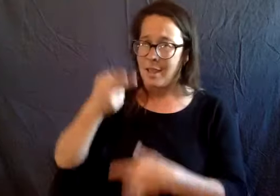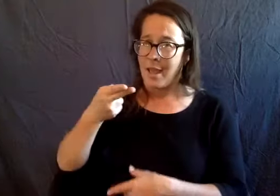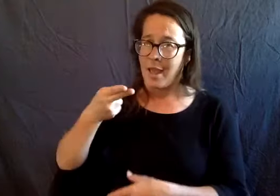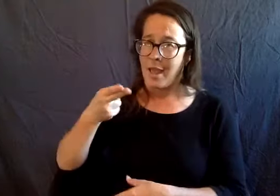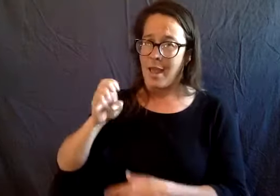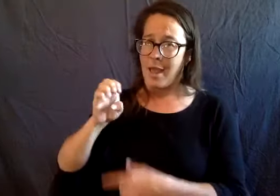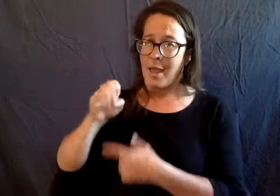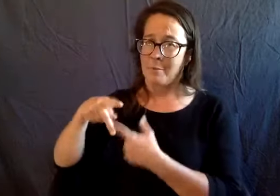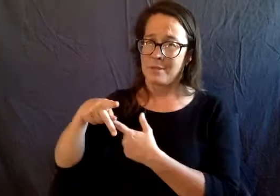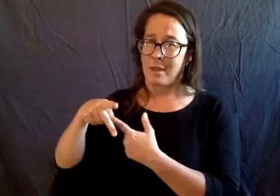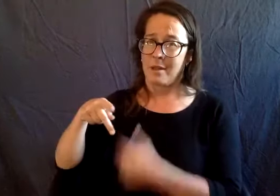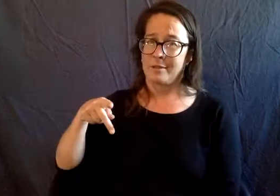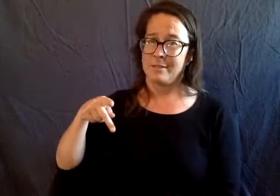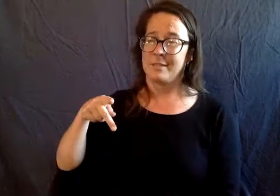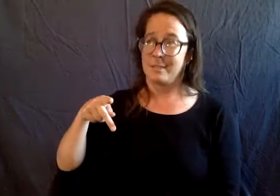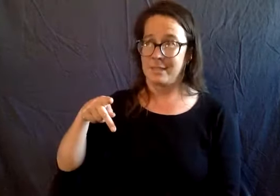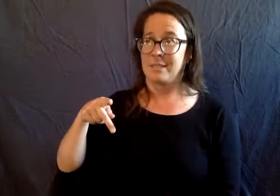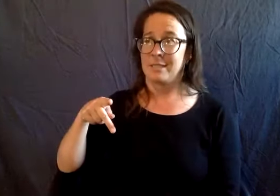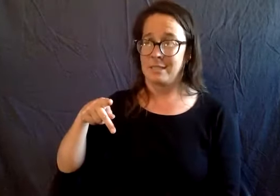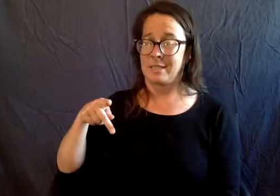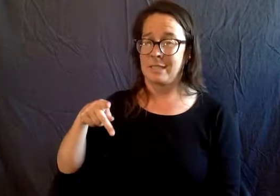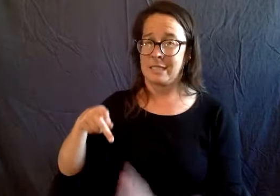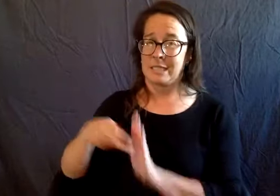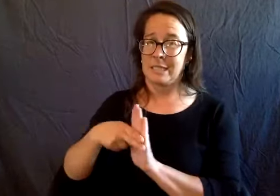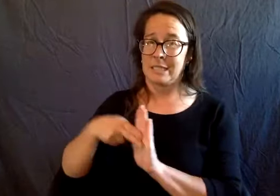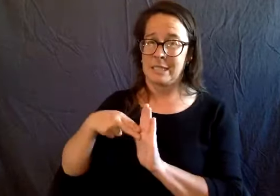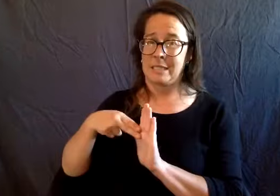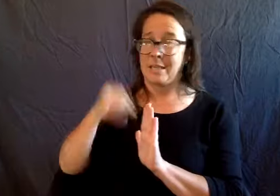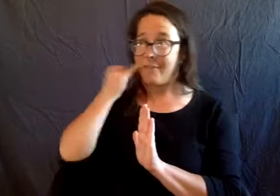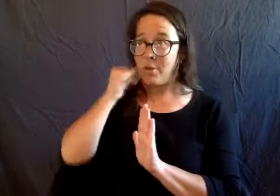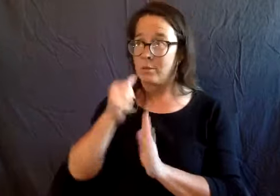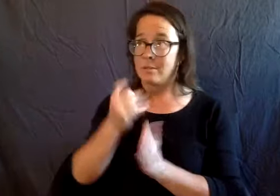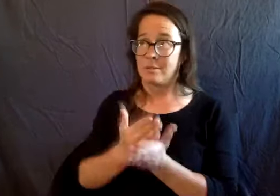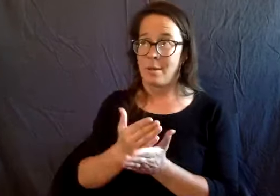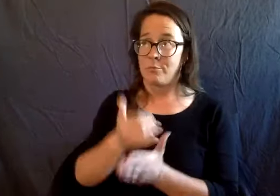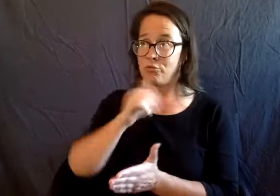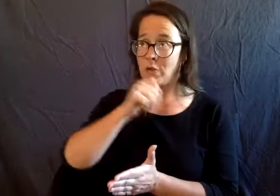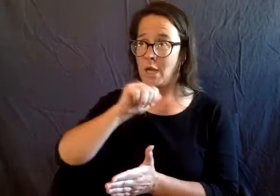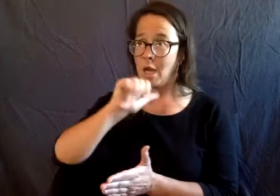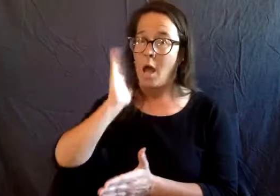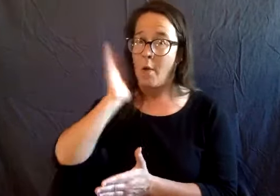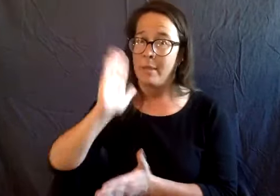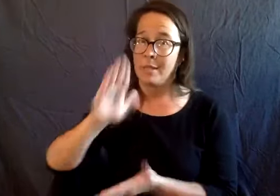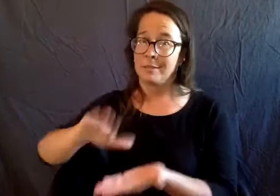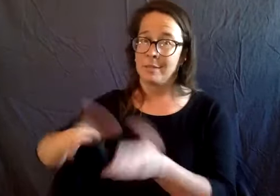And he said, if I don't quit drinking, I'm going to be dead in 6 months. And I thought,